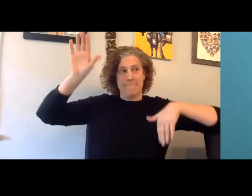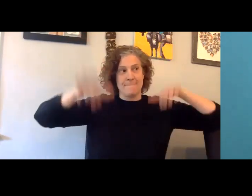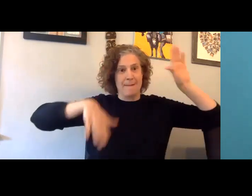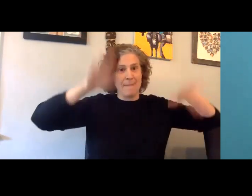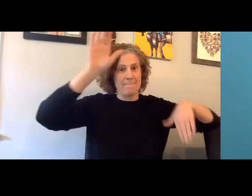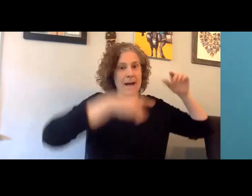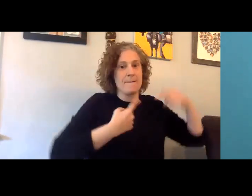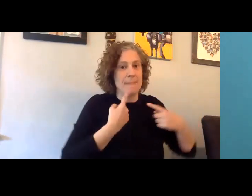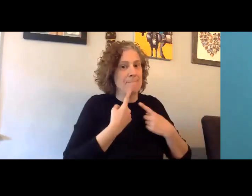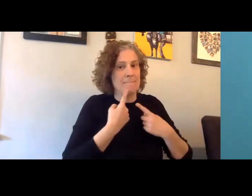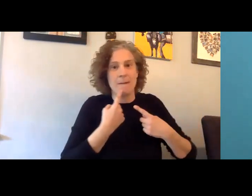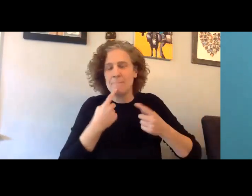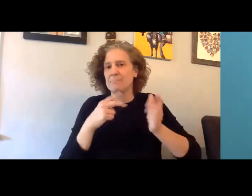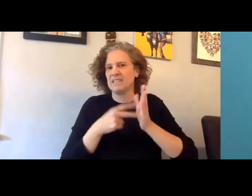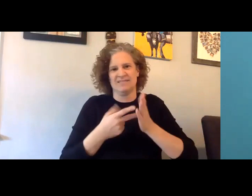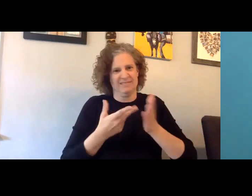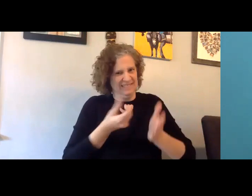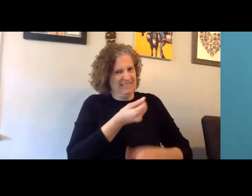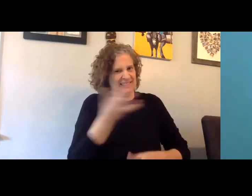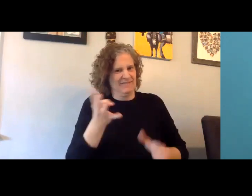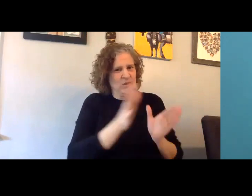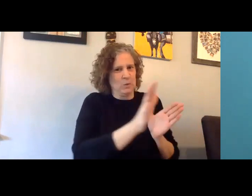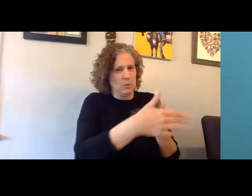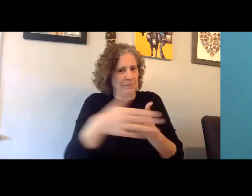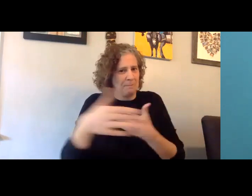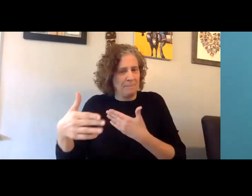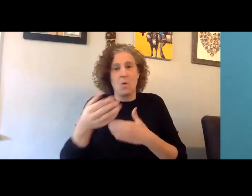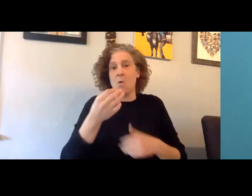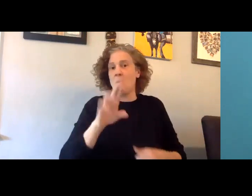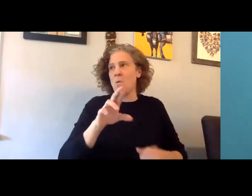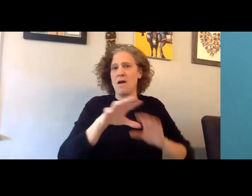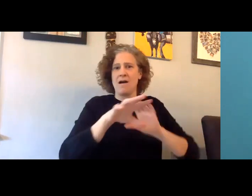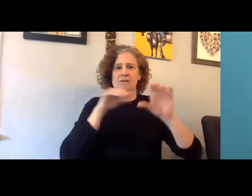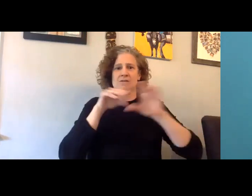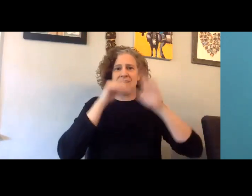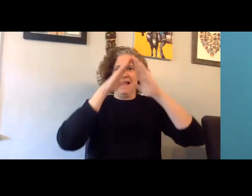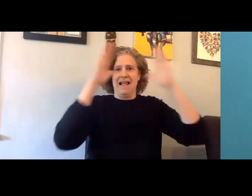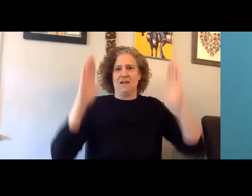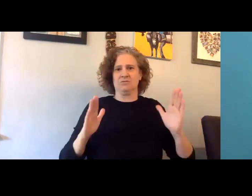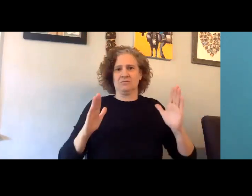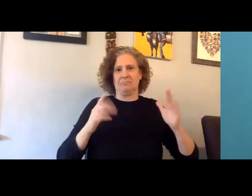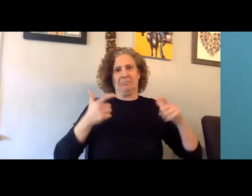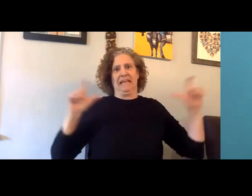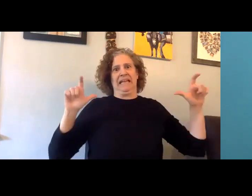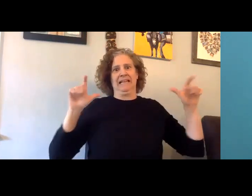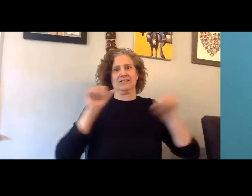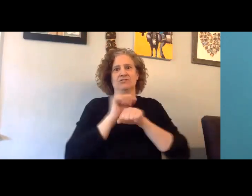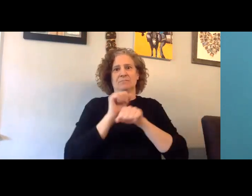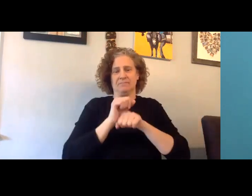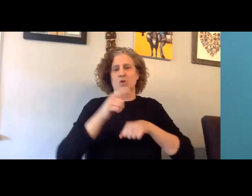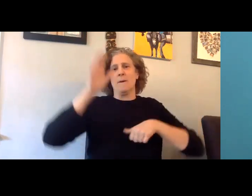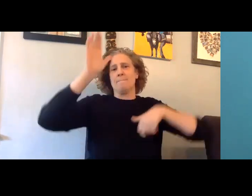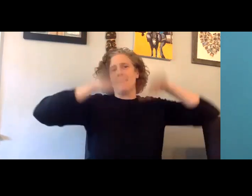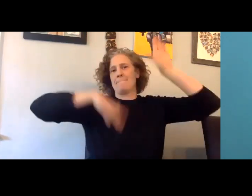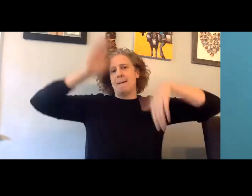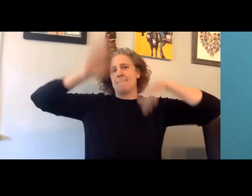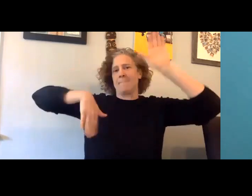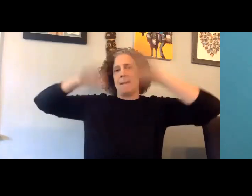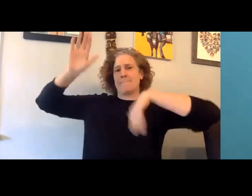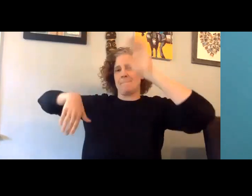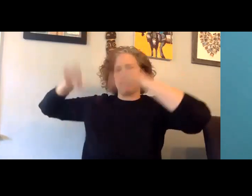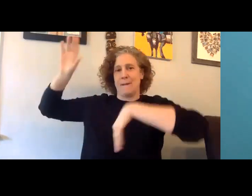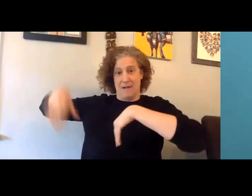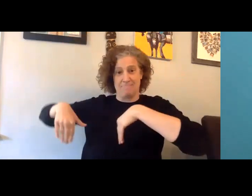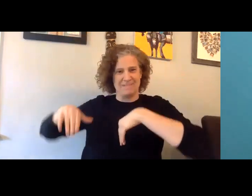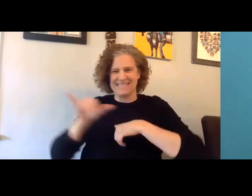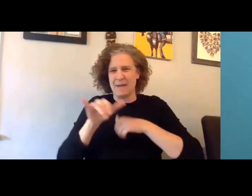this. If it's me, I'm painting, and I might do this on my mouth. If I can do that, it means I'm doing many different rooms, or maybe the exterior of my house, a big